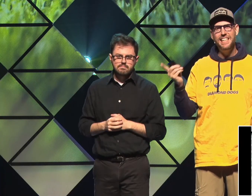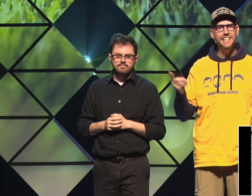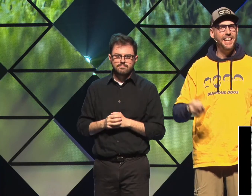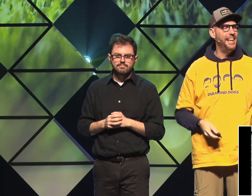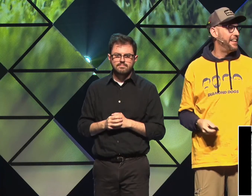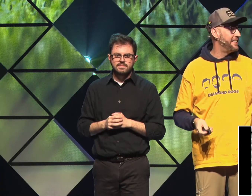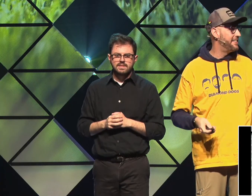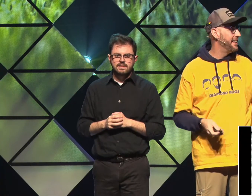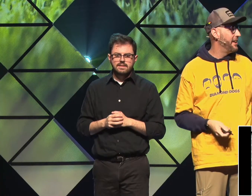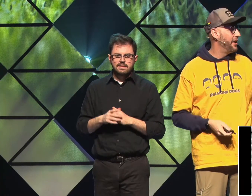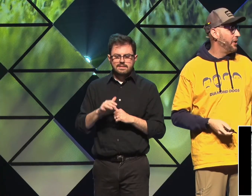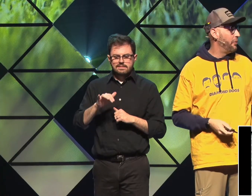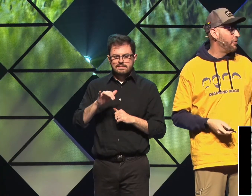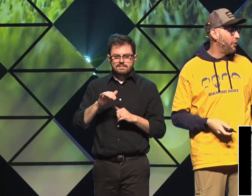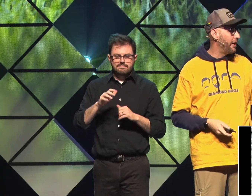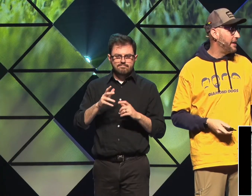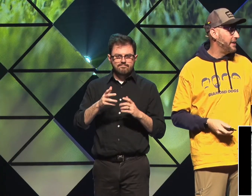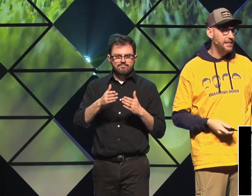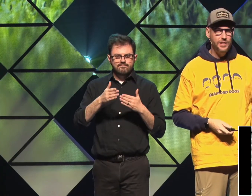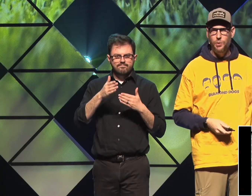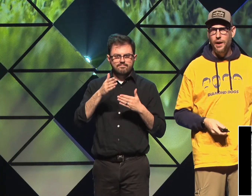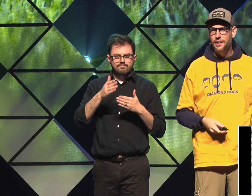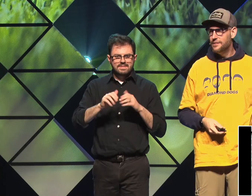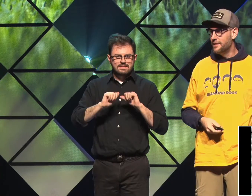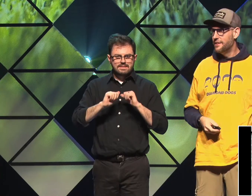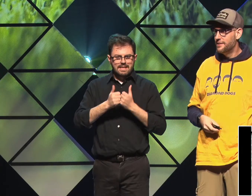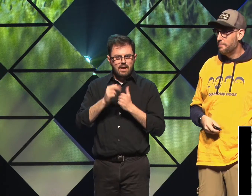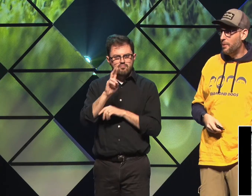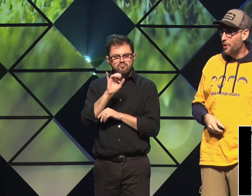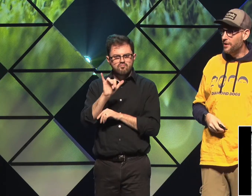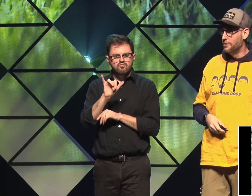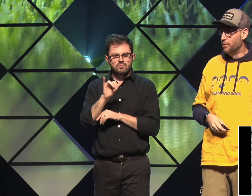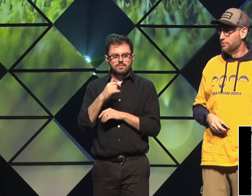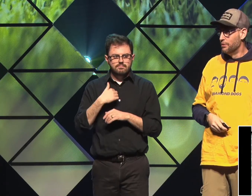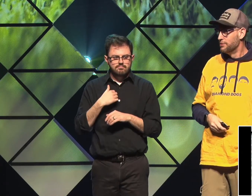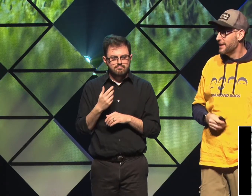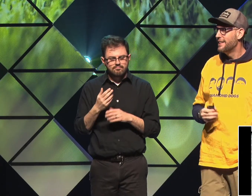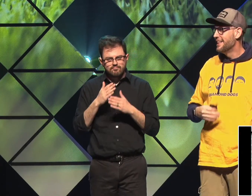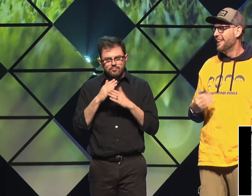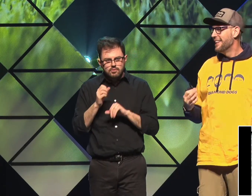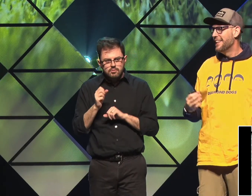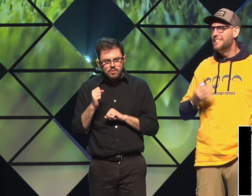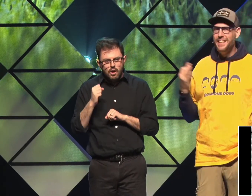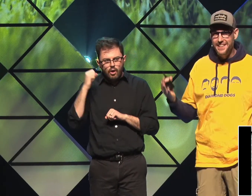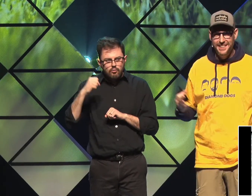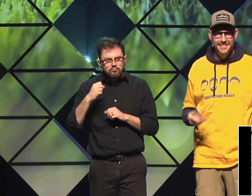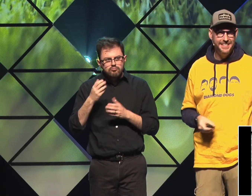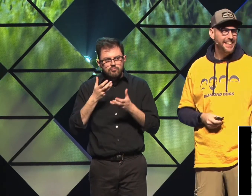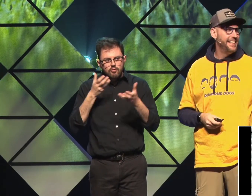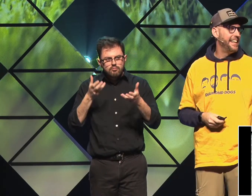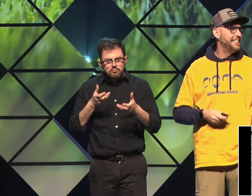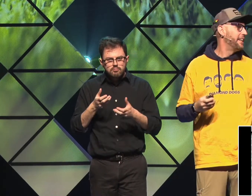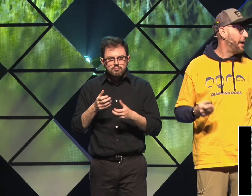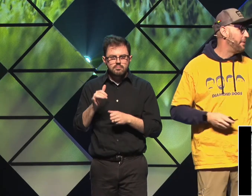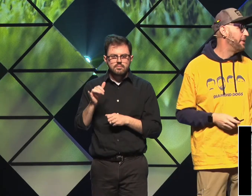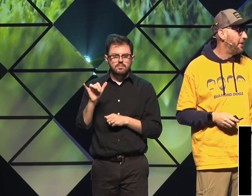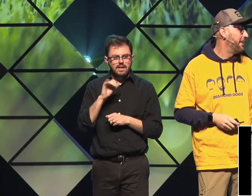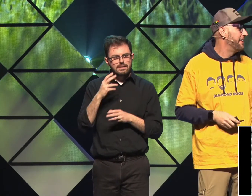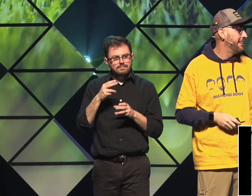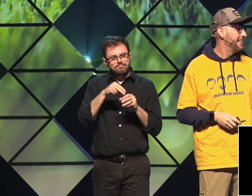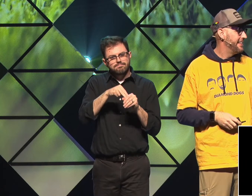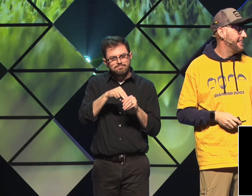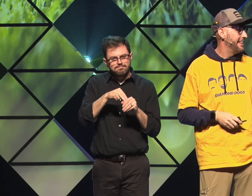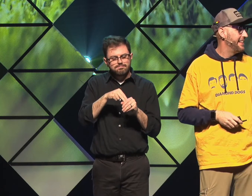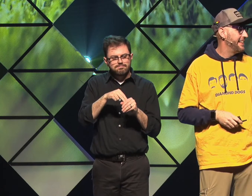the scene then ends with Roy giving this quiet, like, bark, like he's a diamond